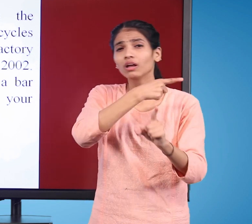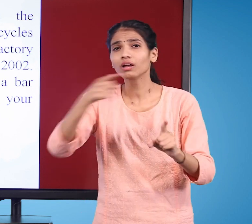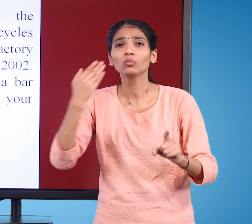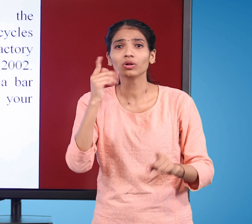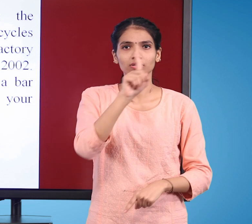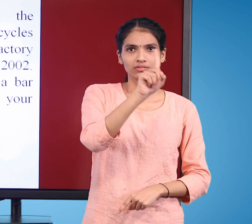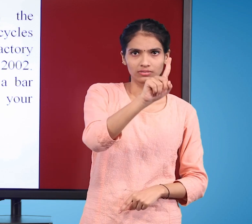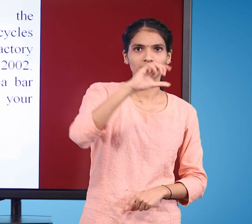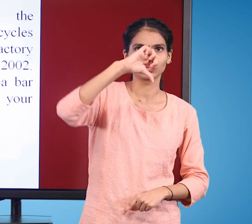to 2002.